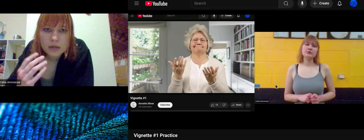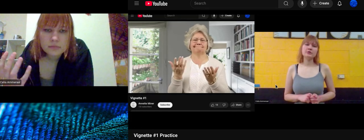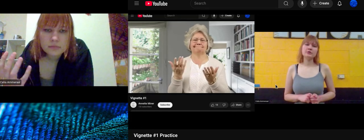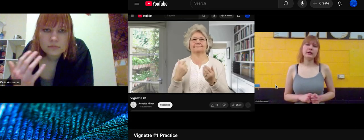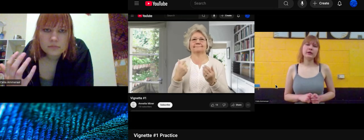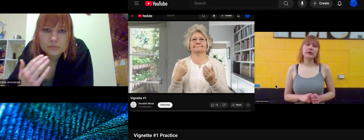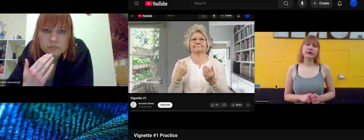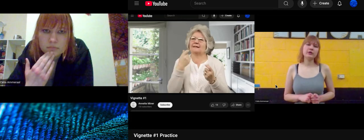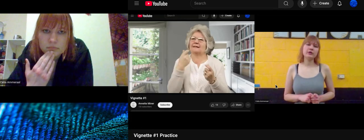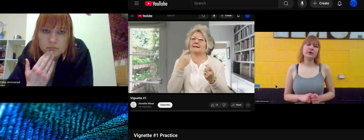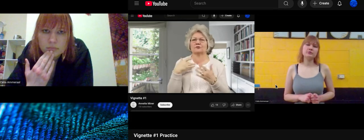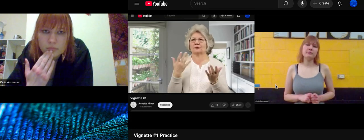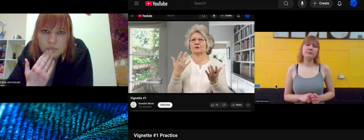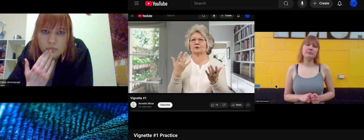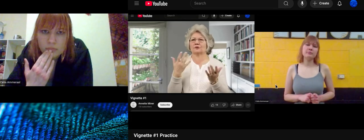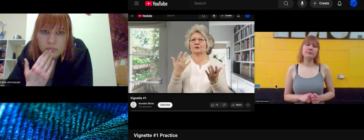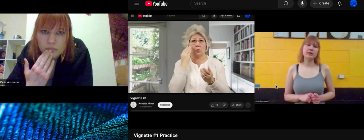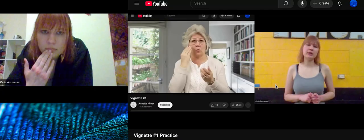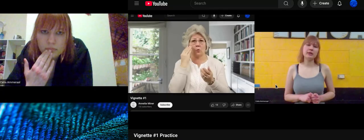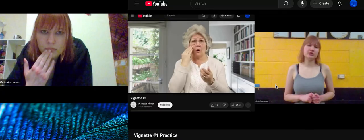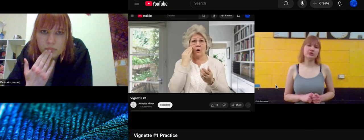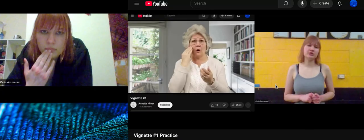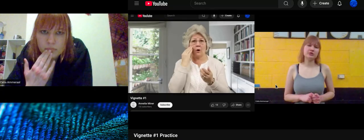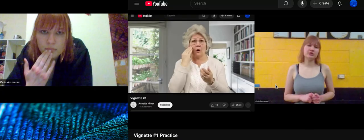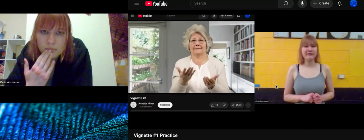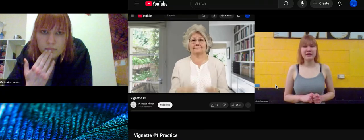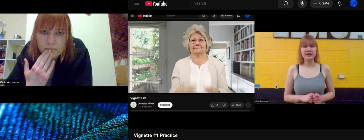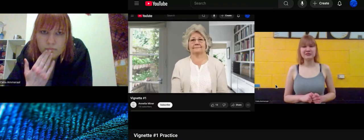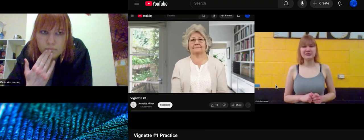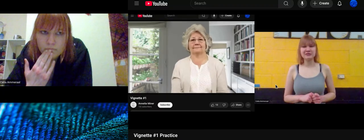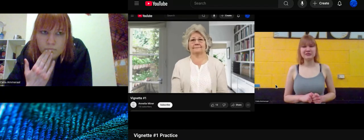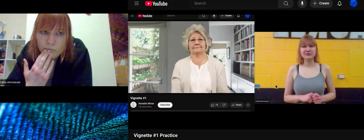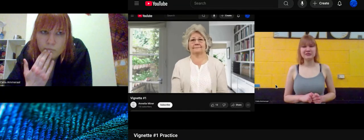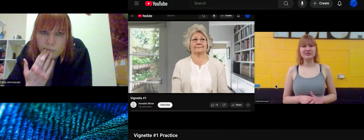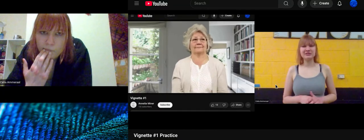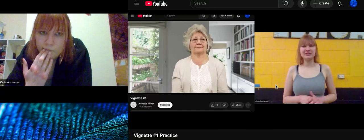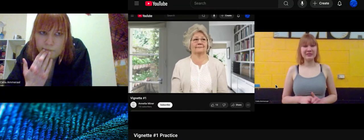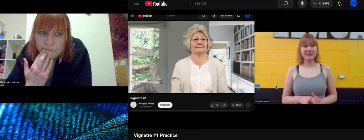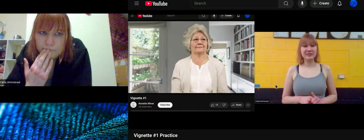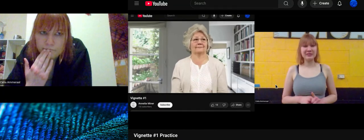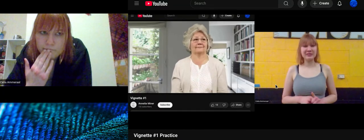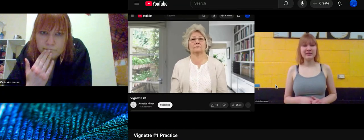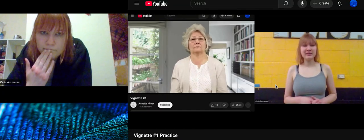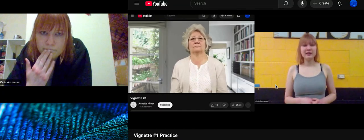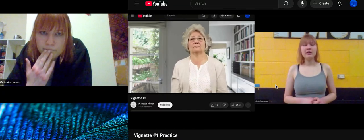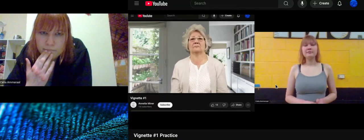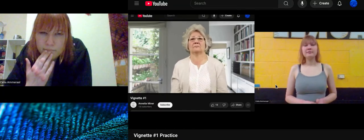I was wondering how I could manage my blood sugar. I have a couple concerns. You know A about lot